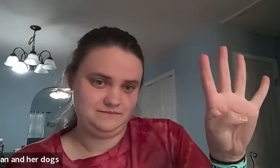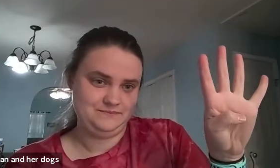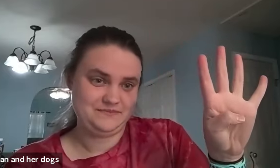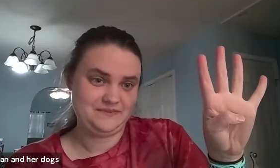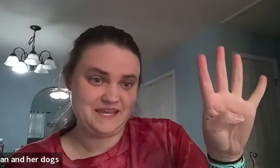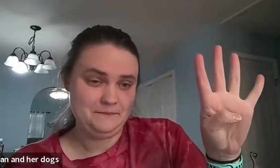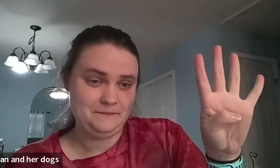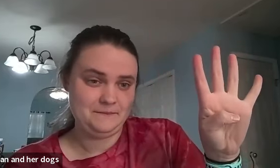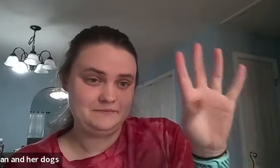Okay.